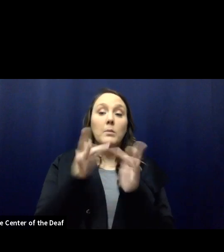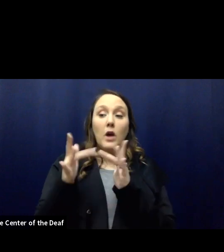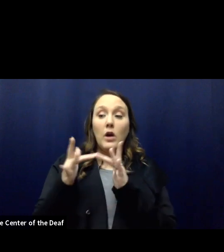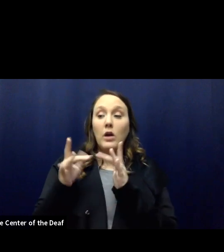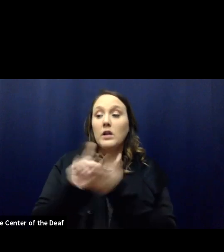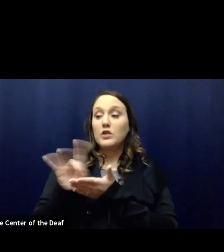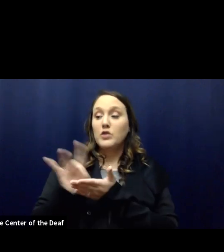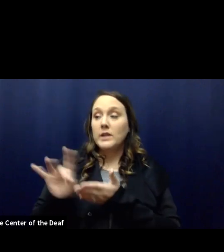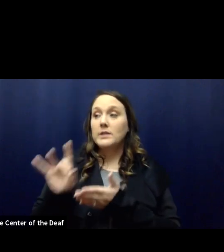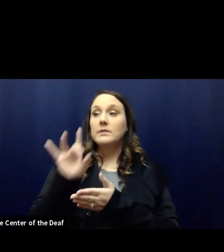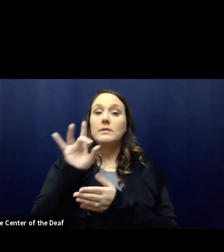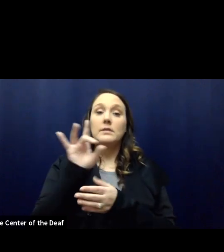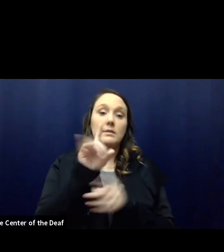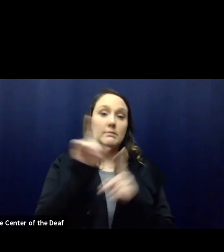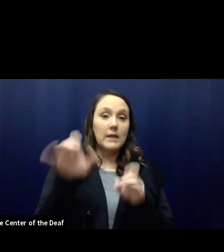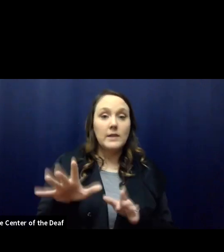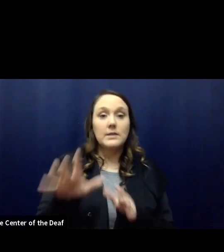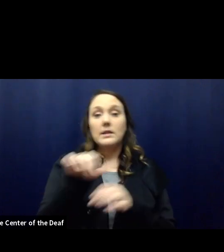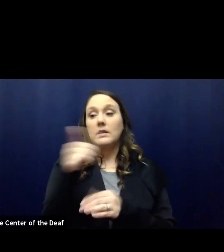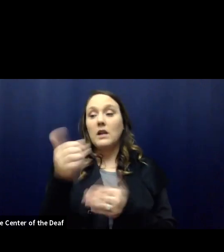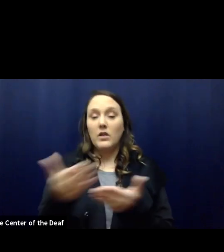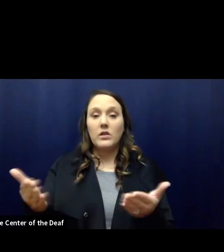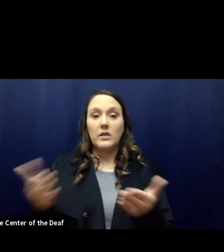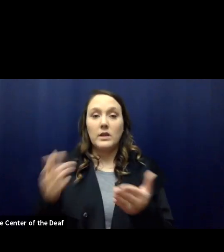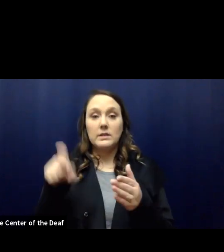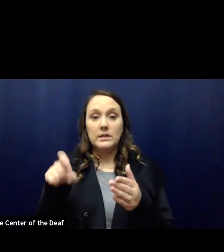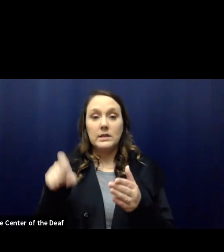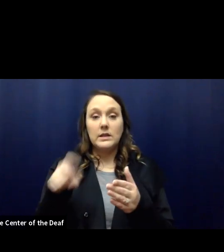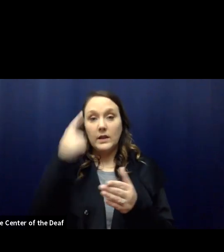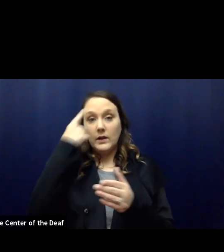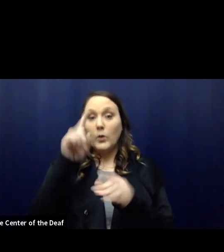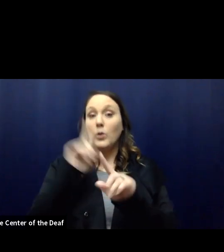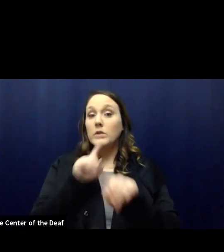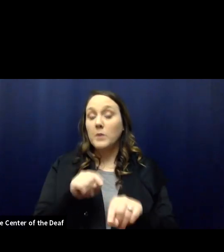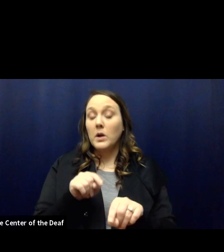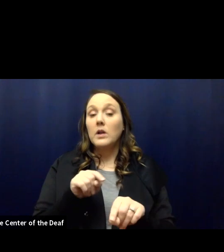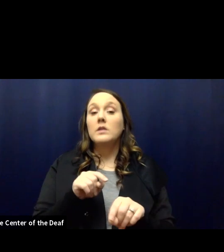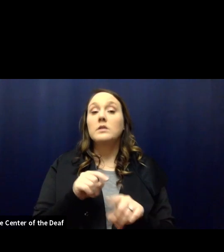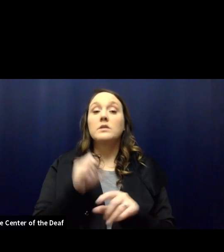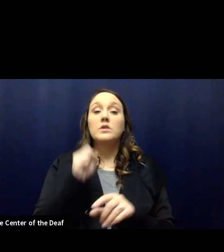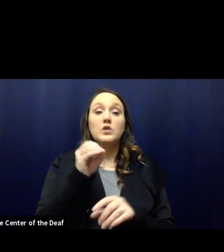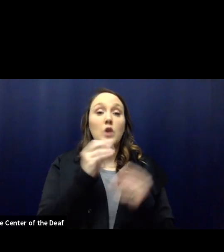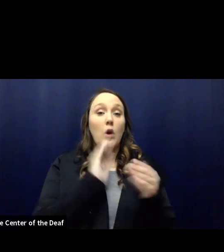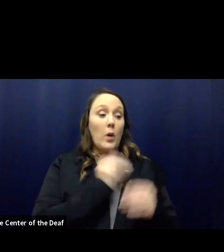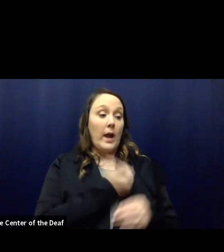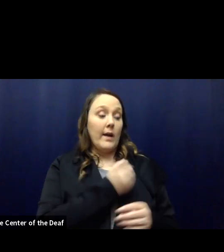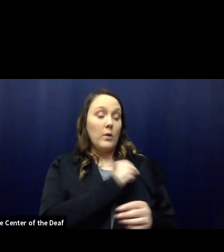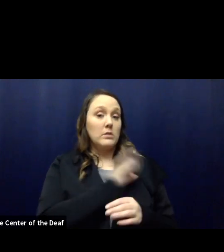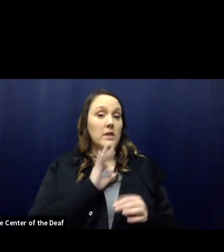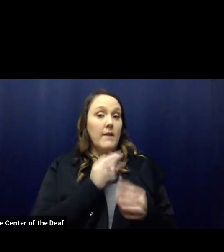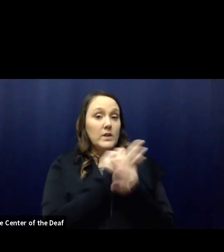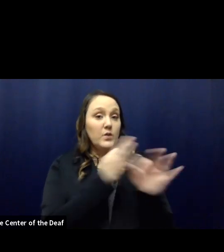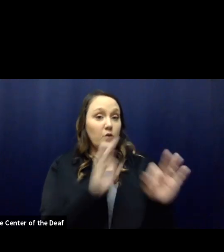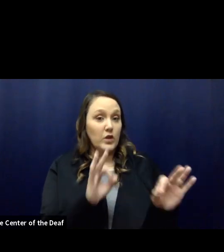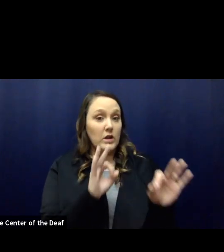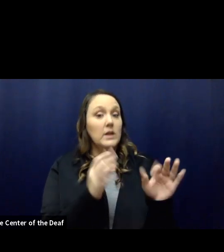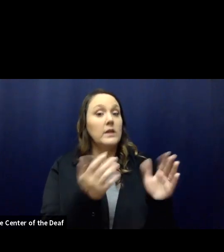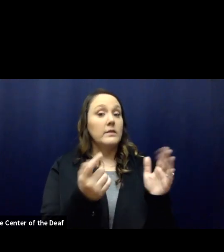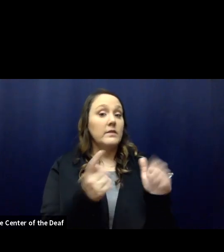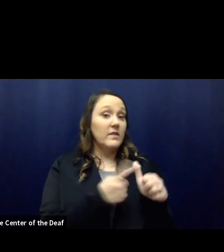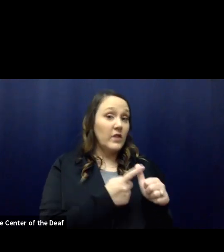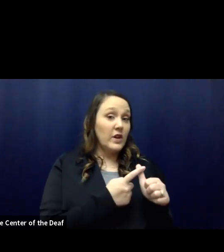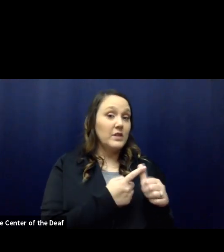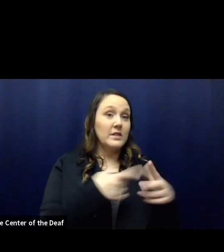other needs that we have related to the response, to free up our staff again to be able to A, get some